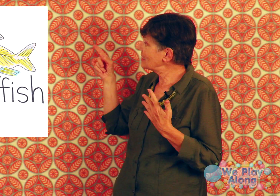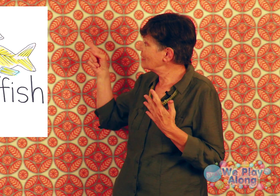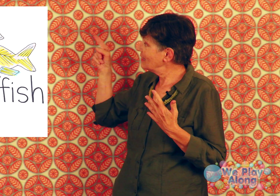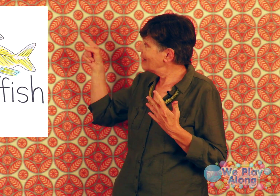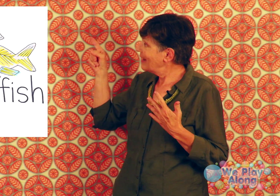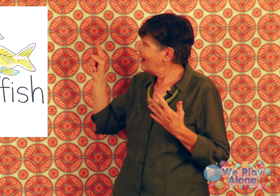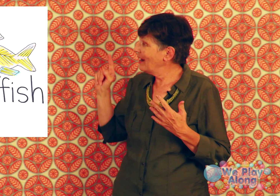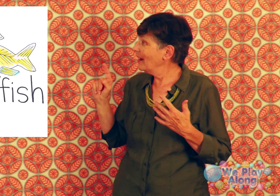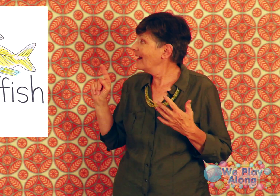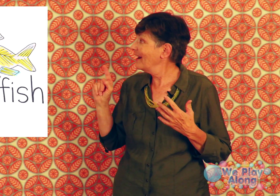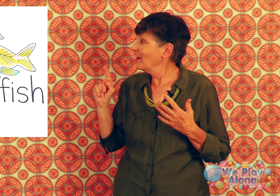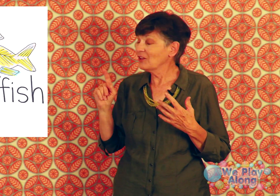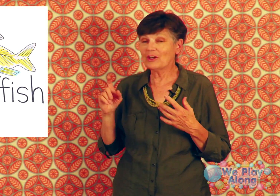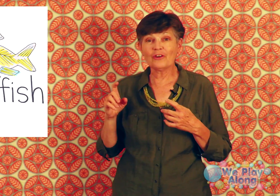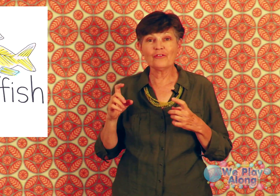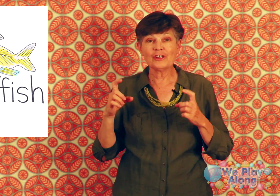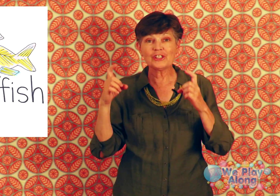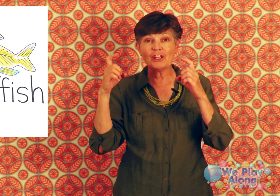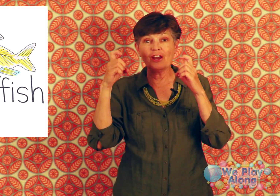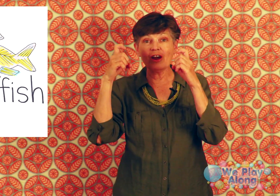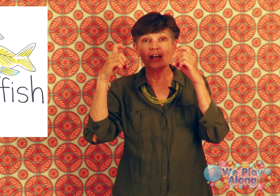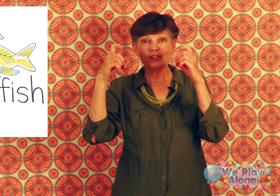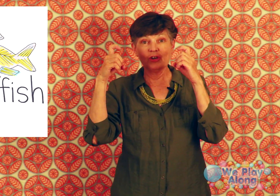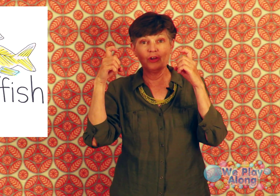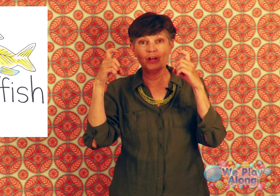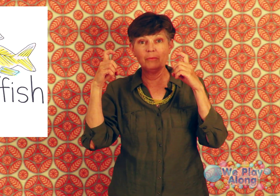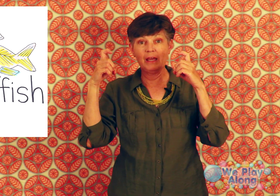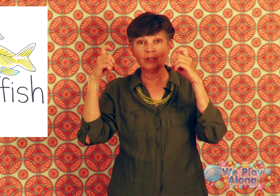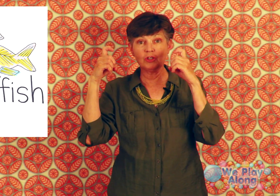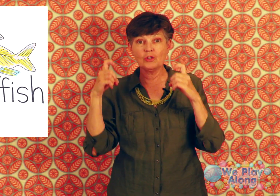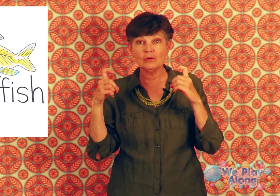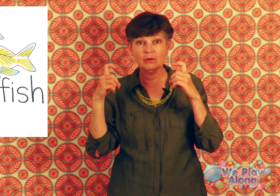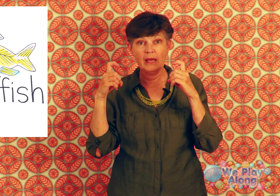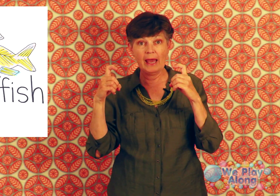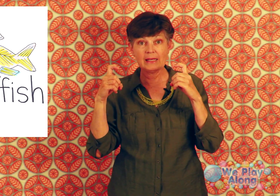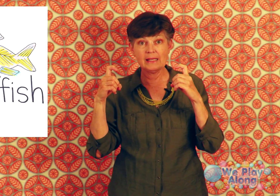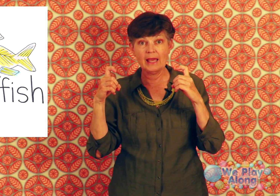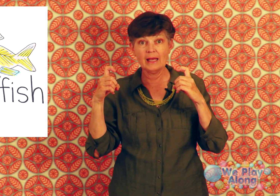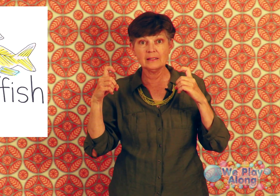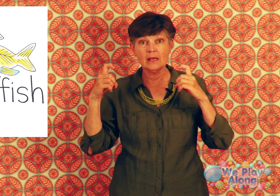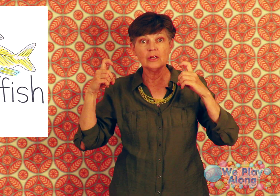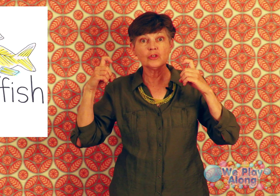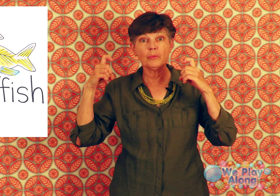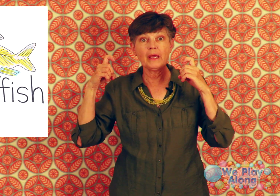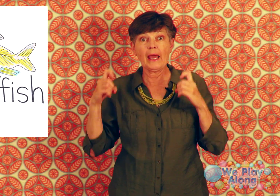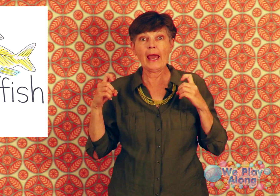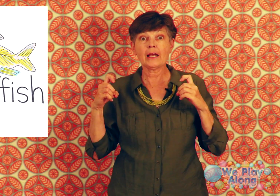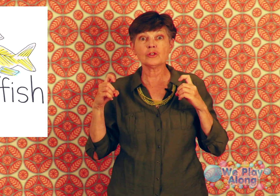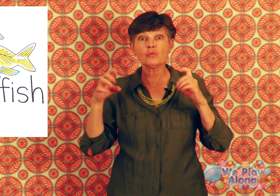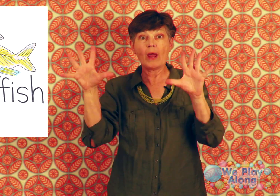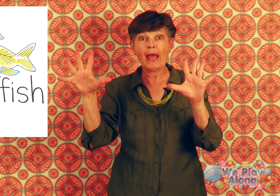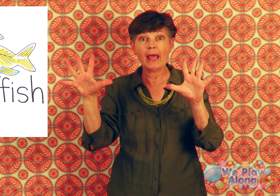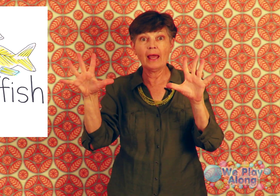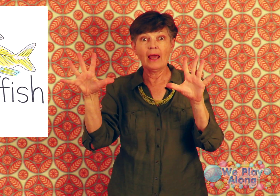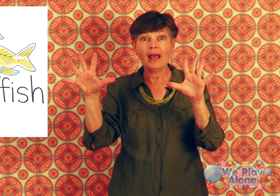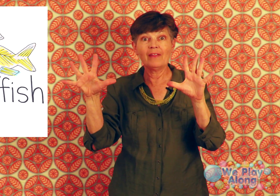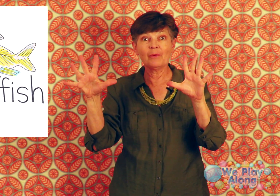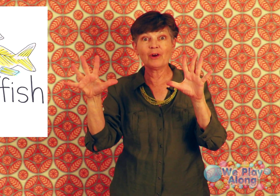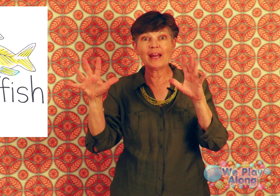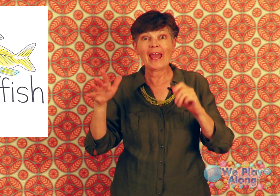interesting little fish there. So you're going to make two X hands. So it'll be X-ray, and then we're going to